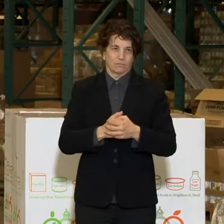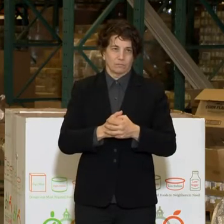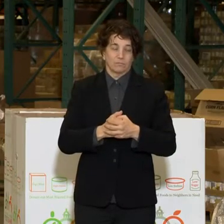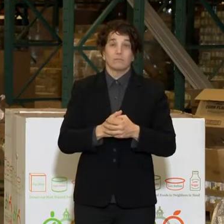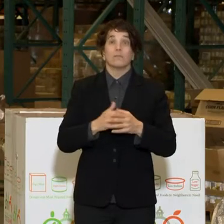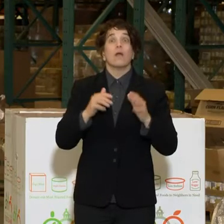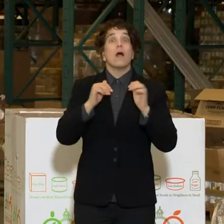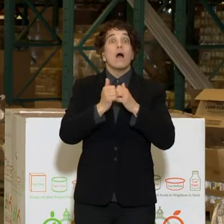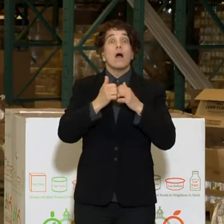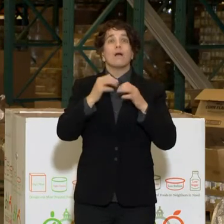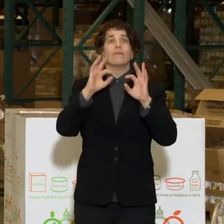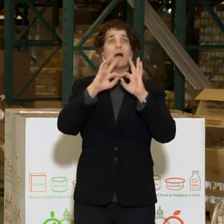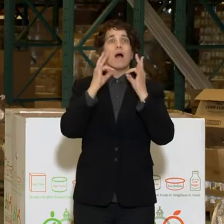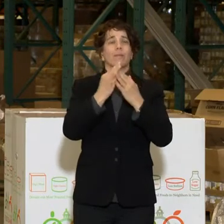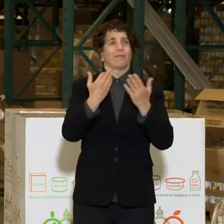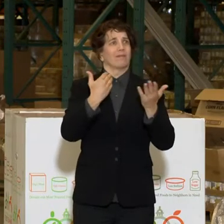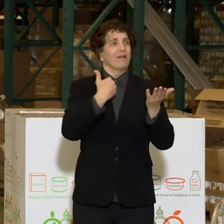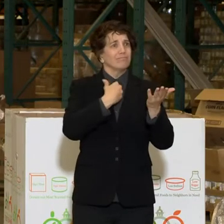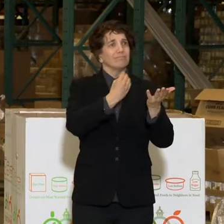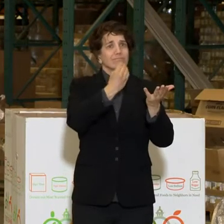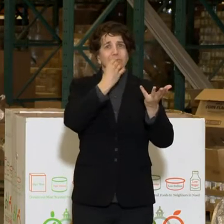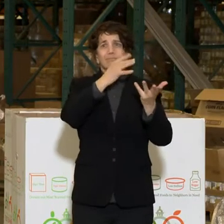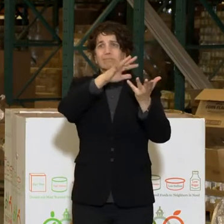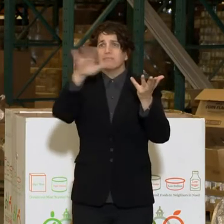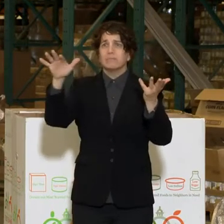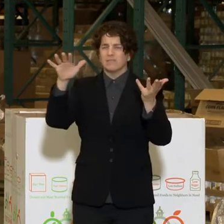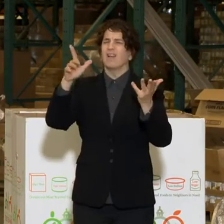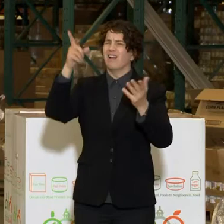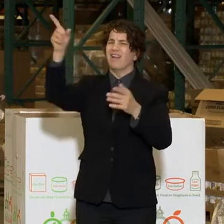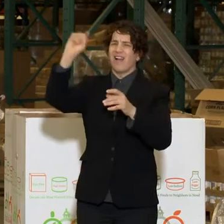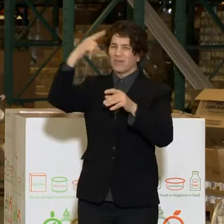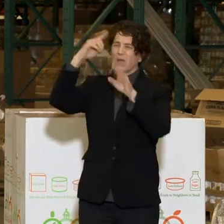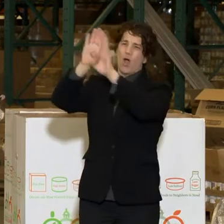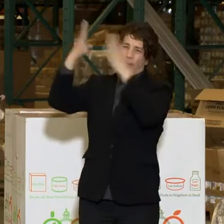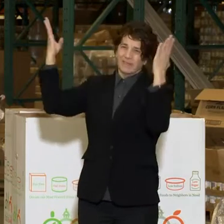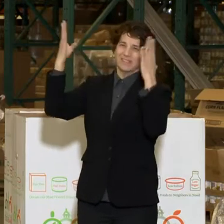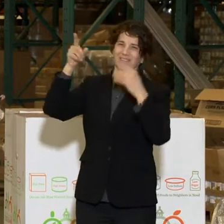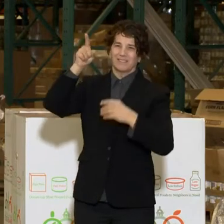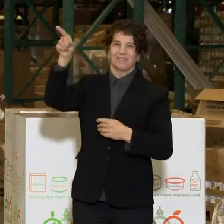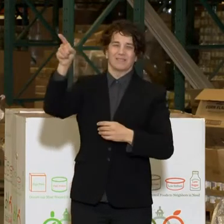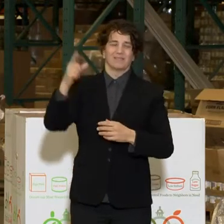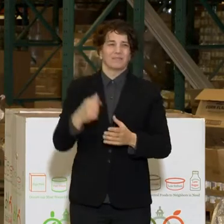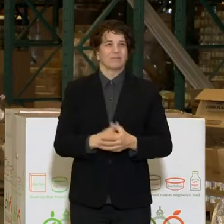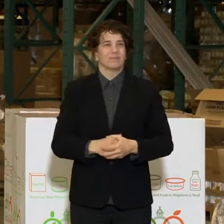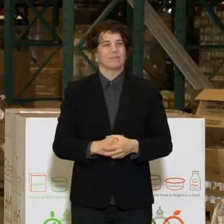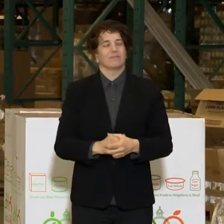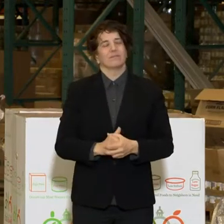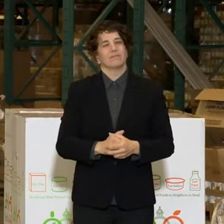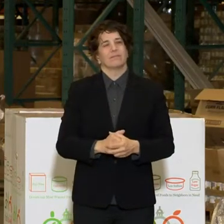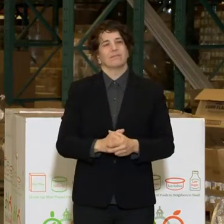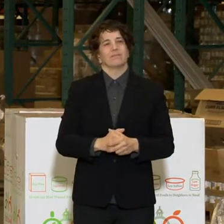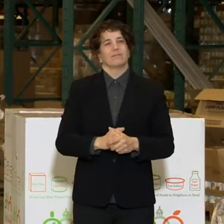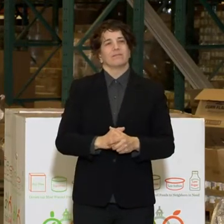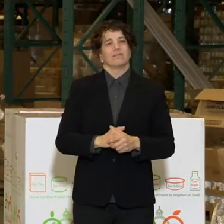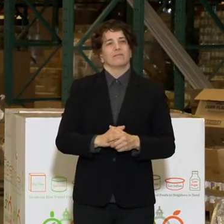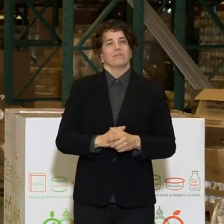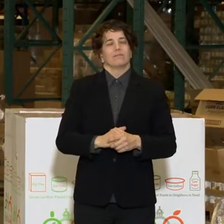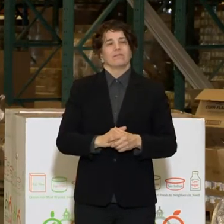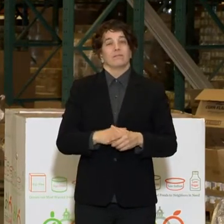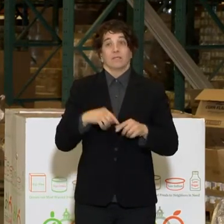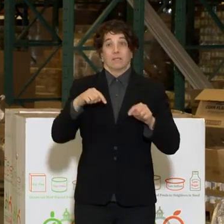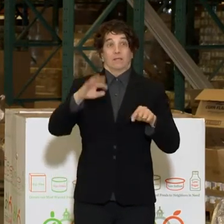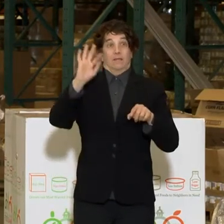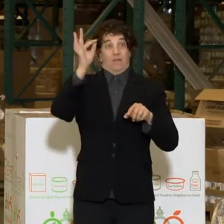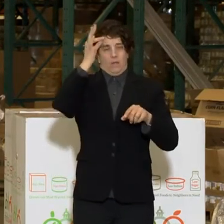continue to work with our federal partners. We will continue to rely on the leadership and guidance of our